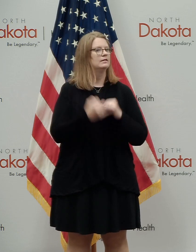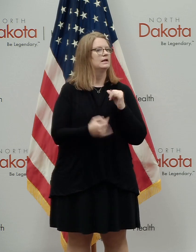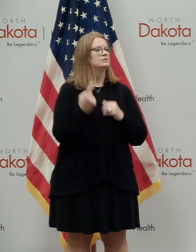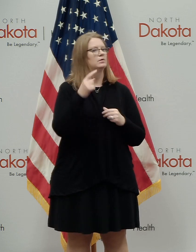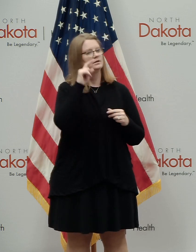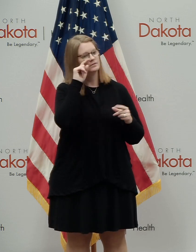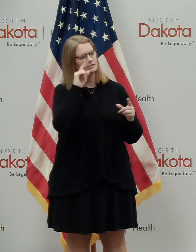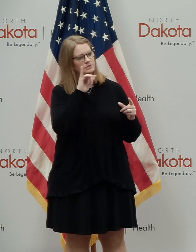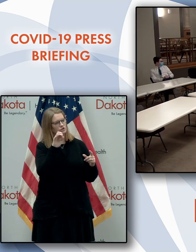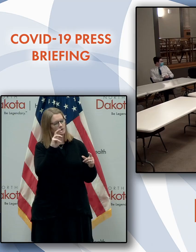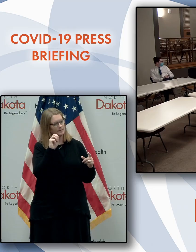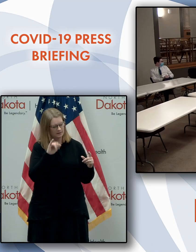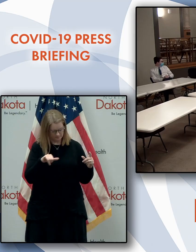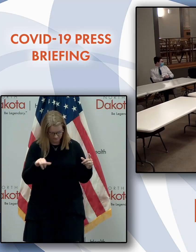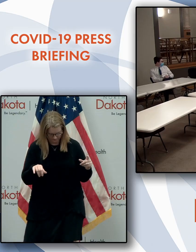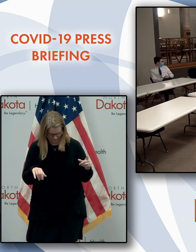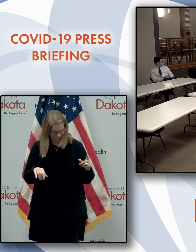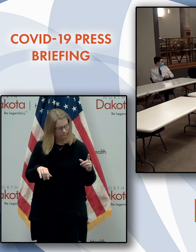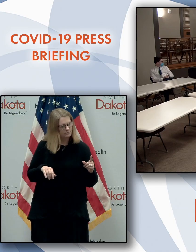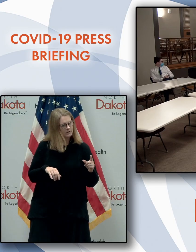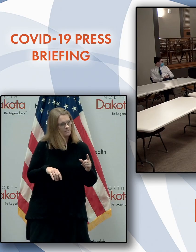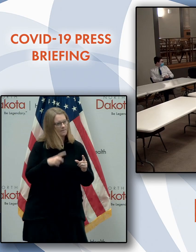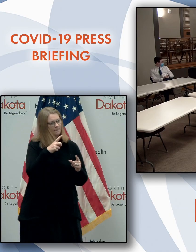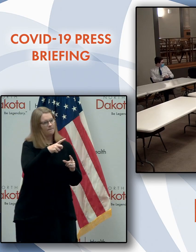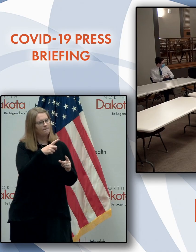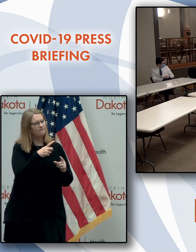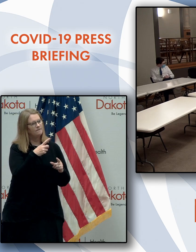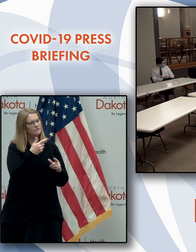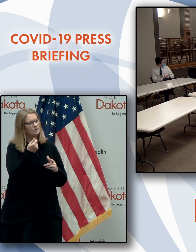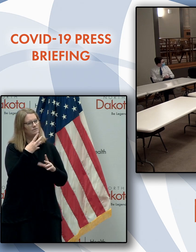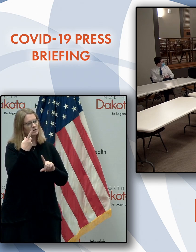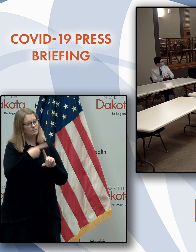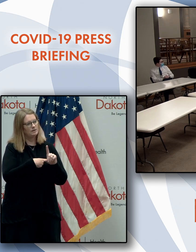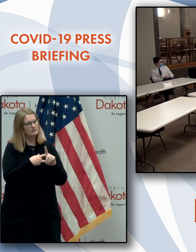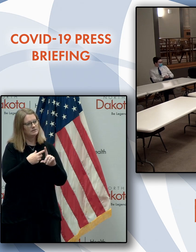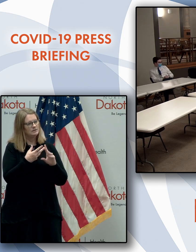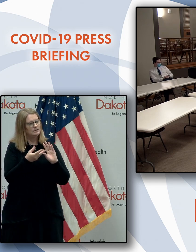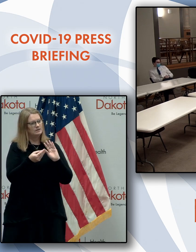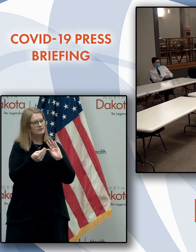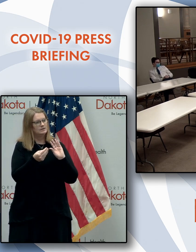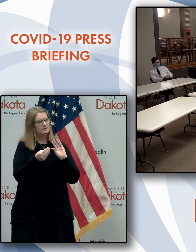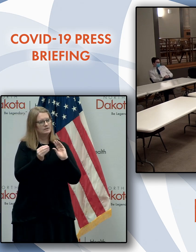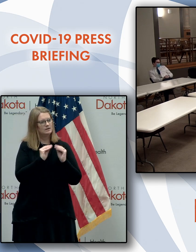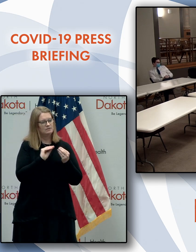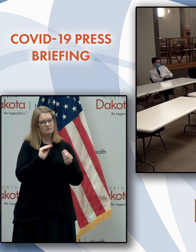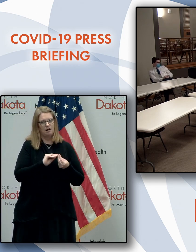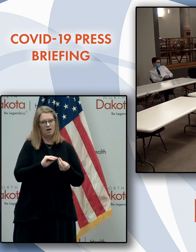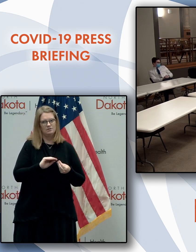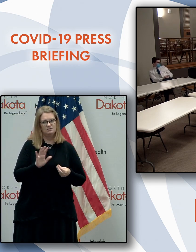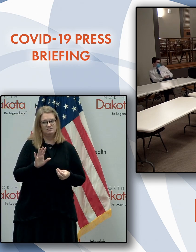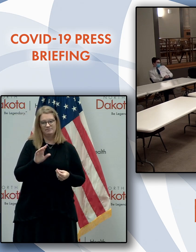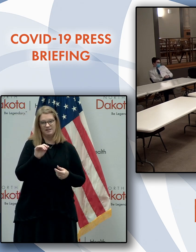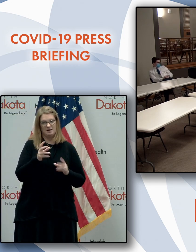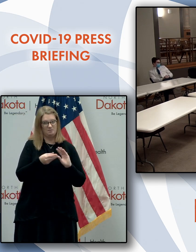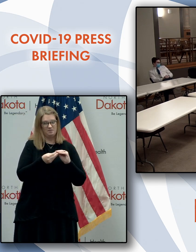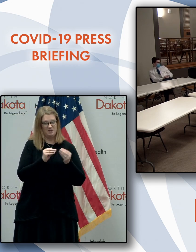Last question. Okay, Jeremy. Governor, you've said for a couple months now that the numbers aren't moving in the right way as it pertains to